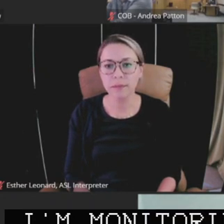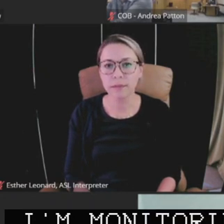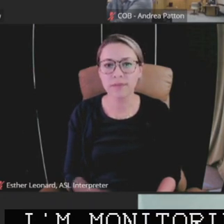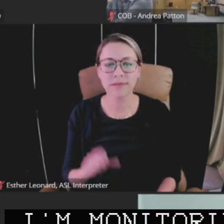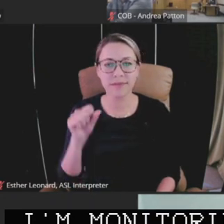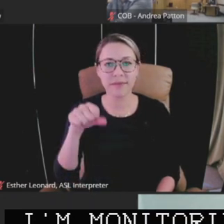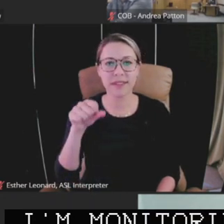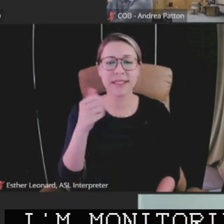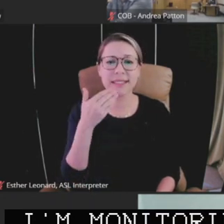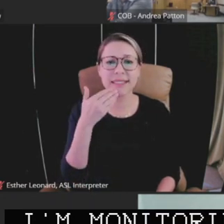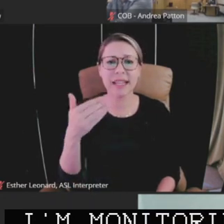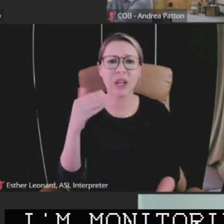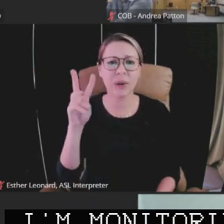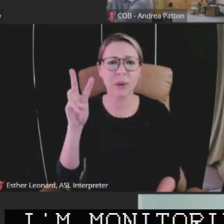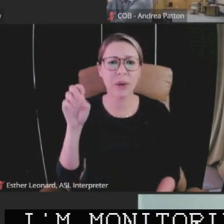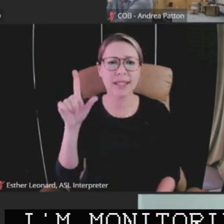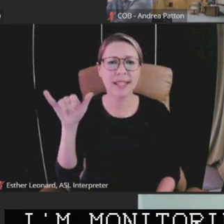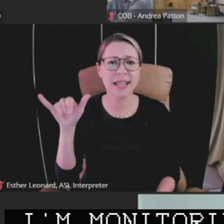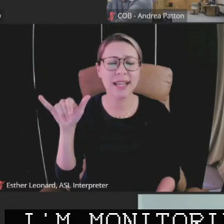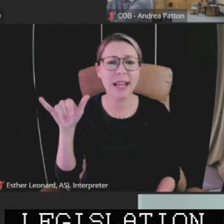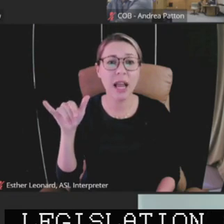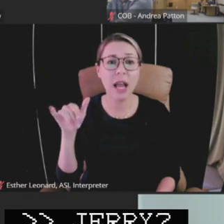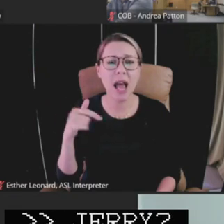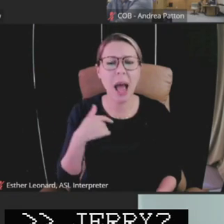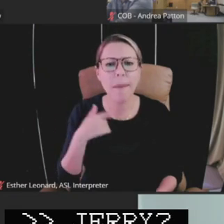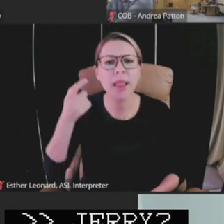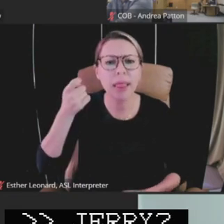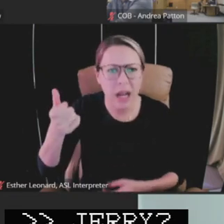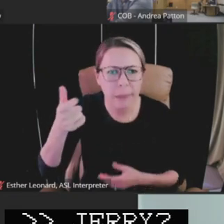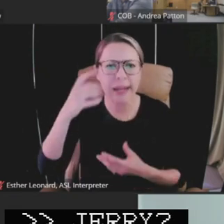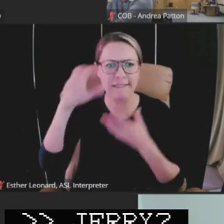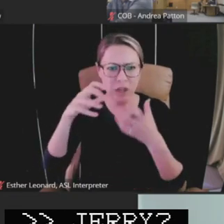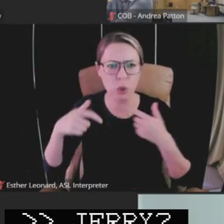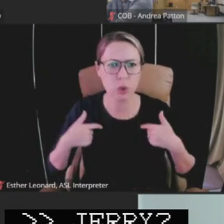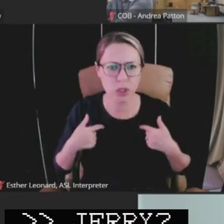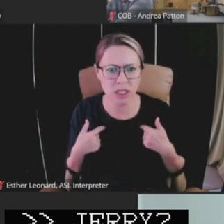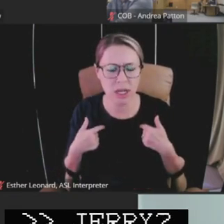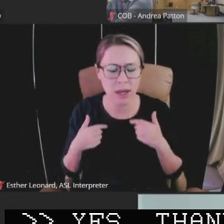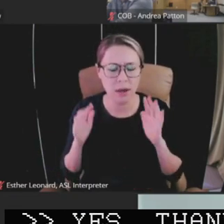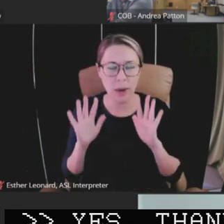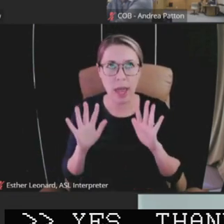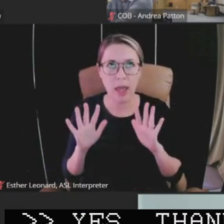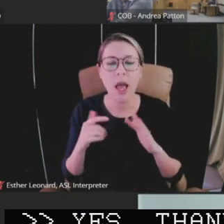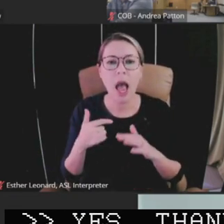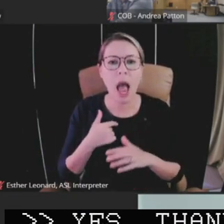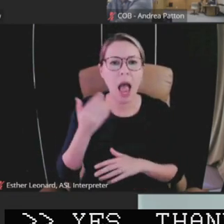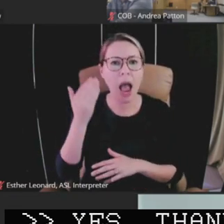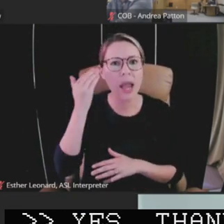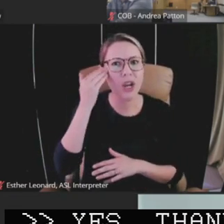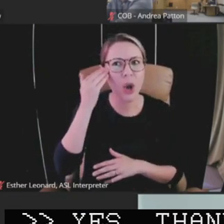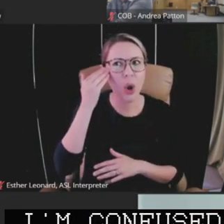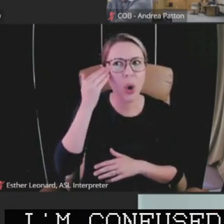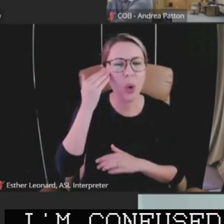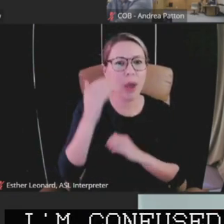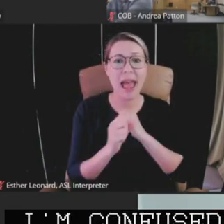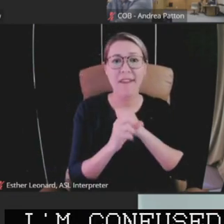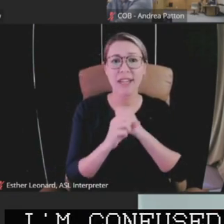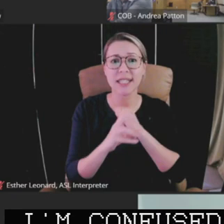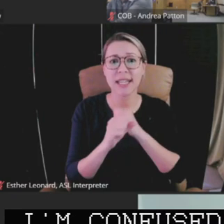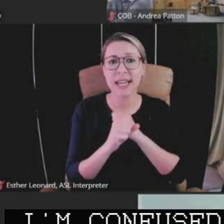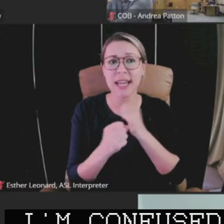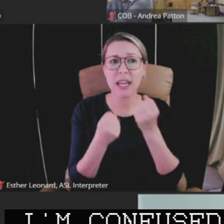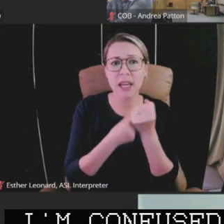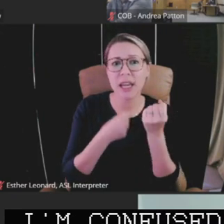Jerry? Yes, thank you, Wesley. I'm a bit confused, I guess. I know that there's advocacy going